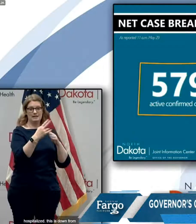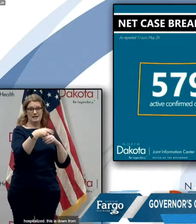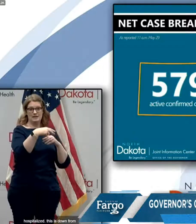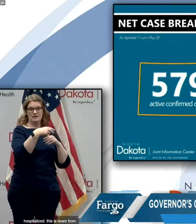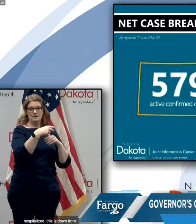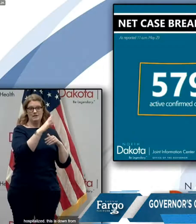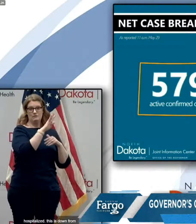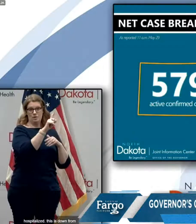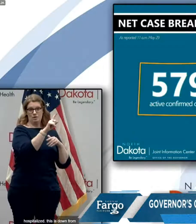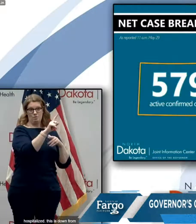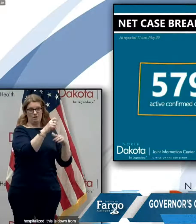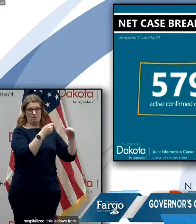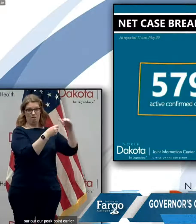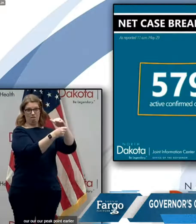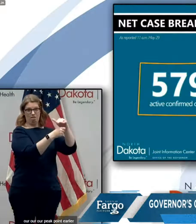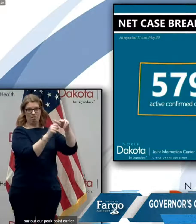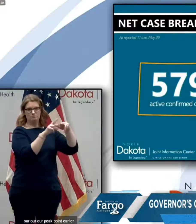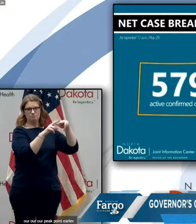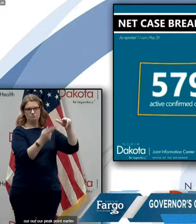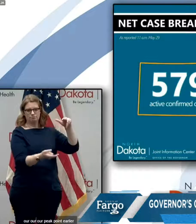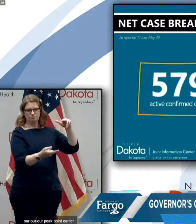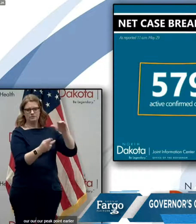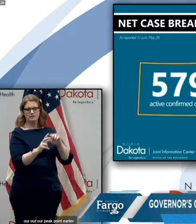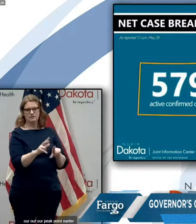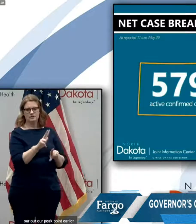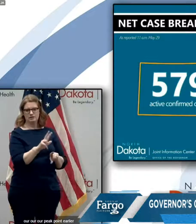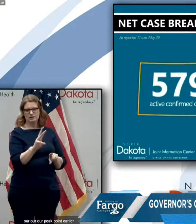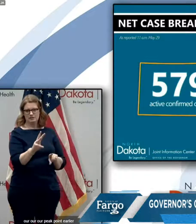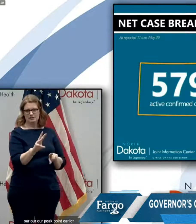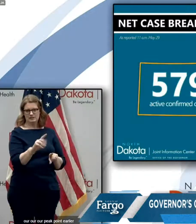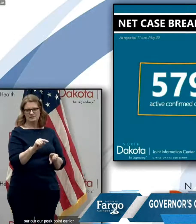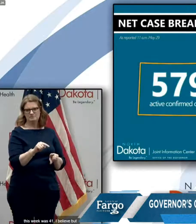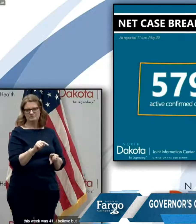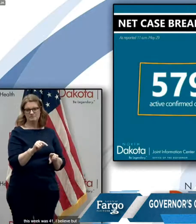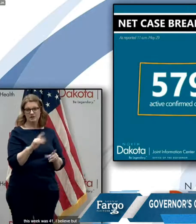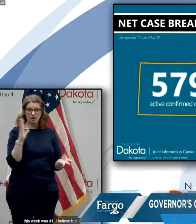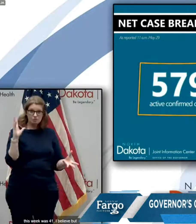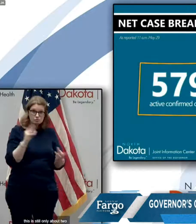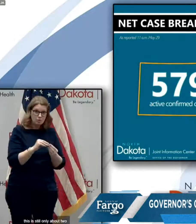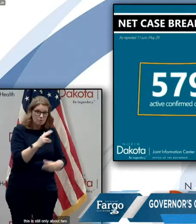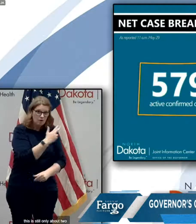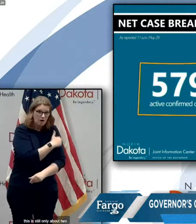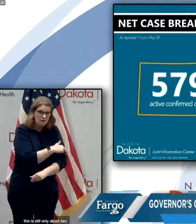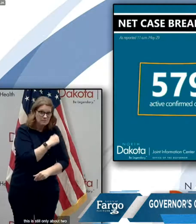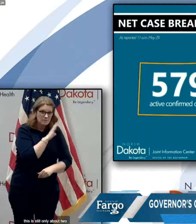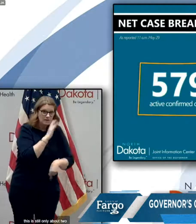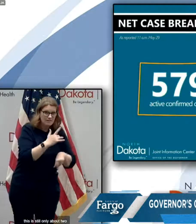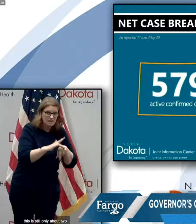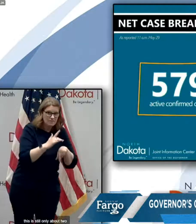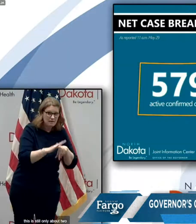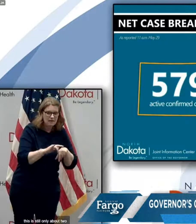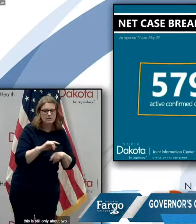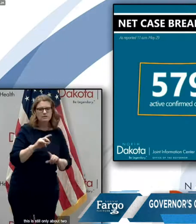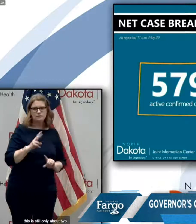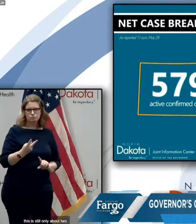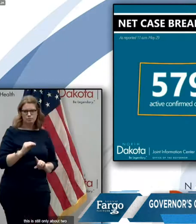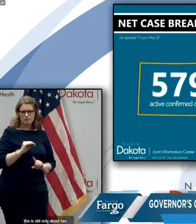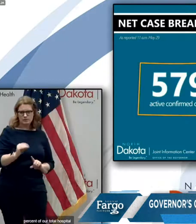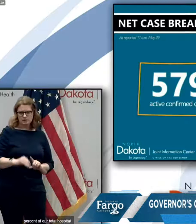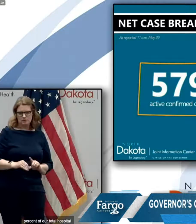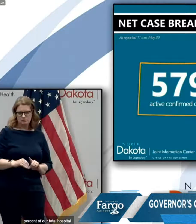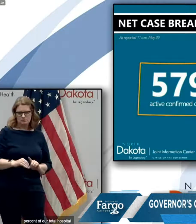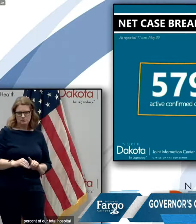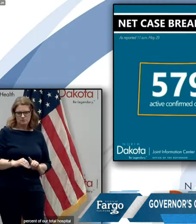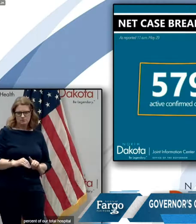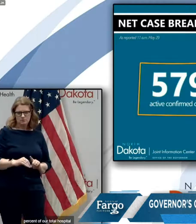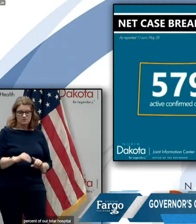was 41, I believe, but this is still only about 2% of our total hospital capacity, and only a subset of those 36